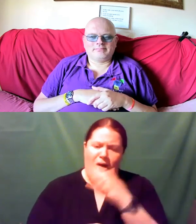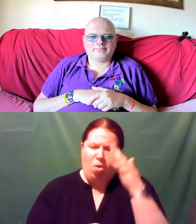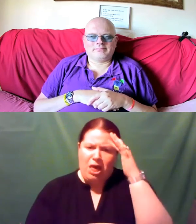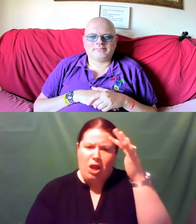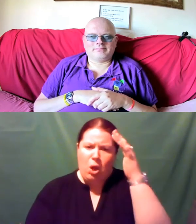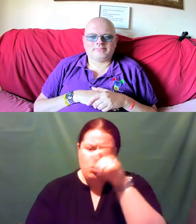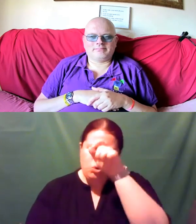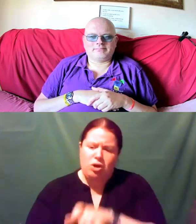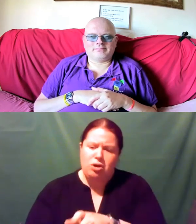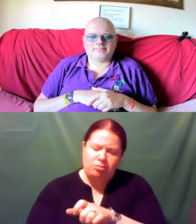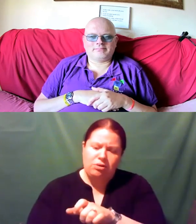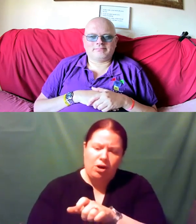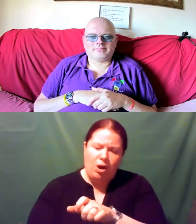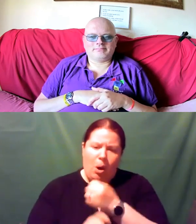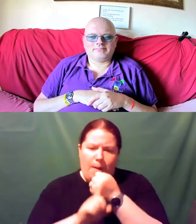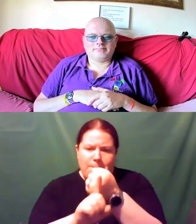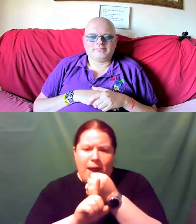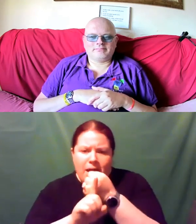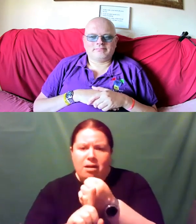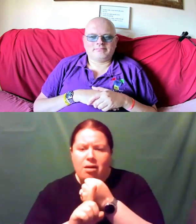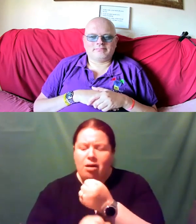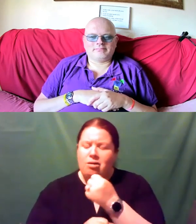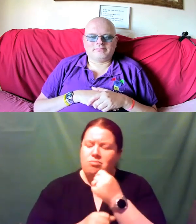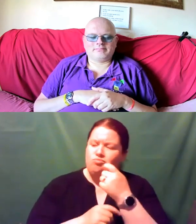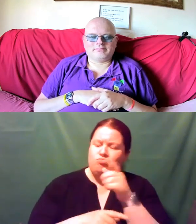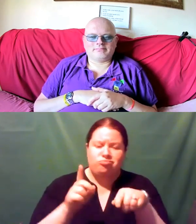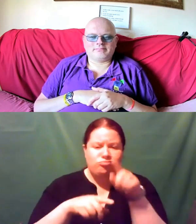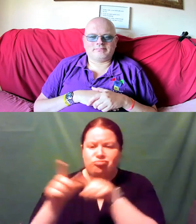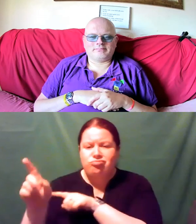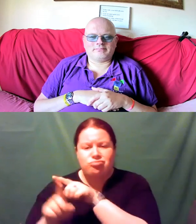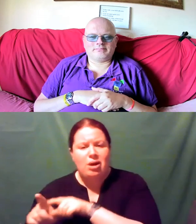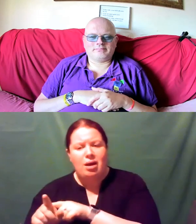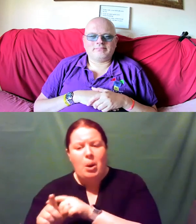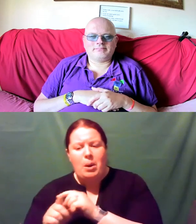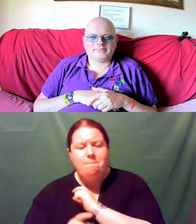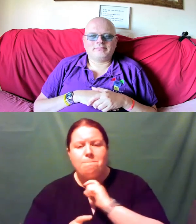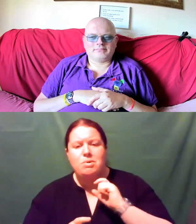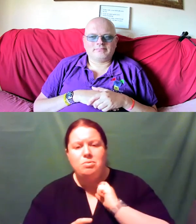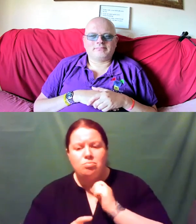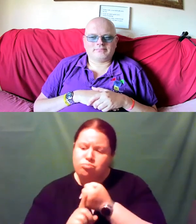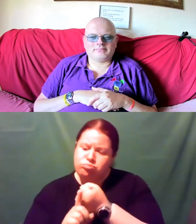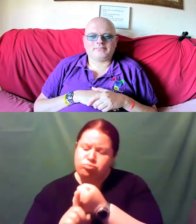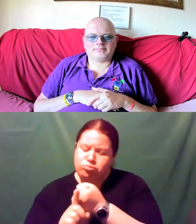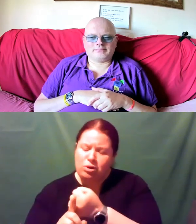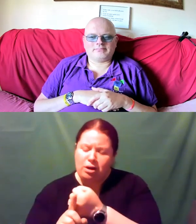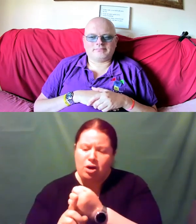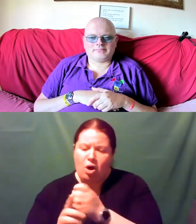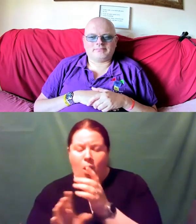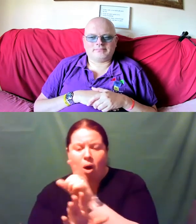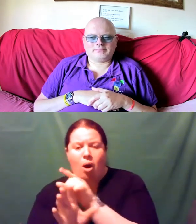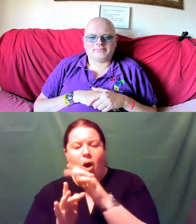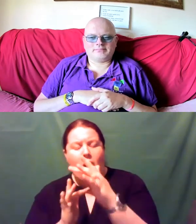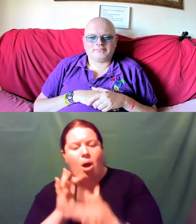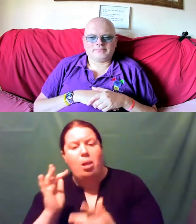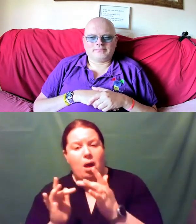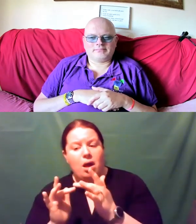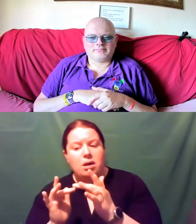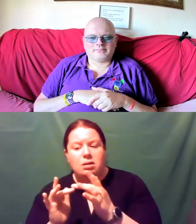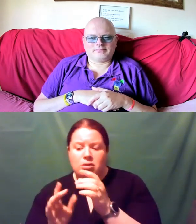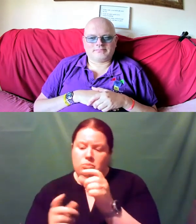campaigner, United Reformed minister, and minister to an online community called Chespacious. As a trans masculine